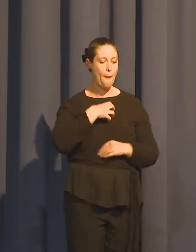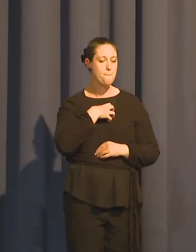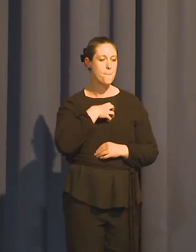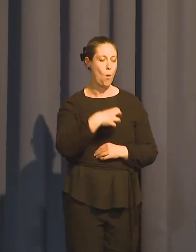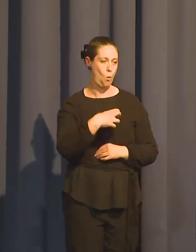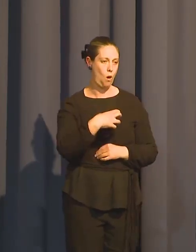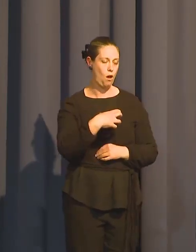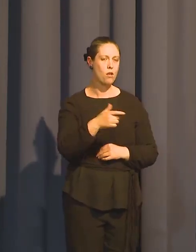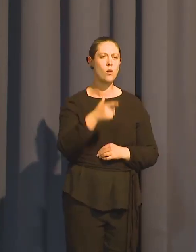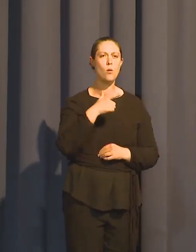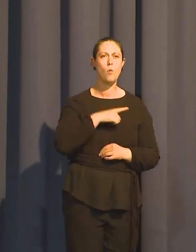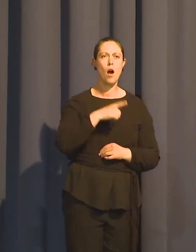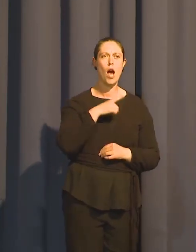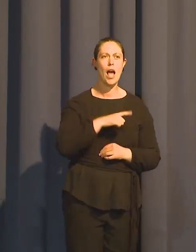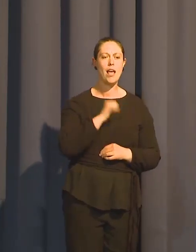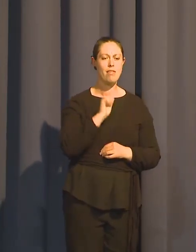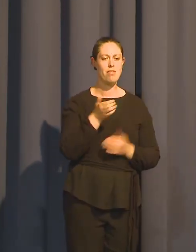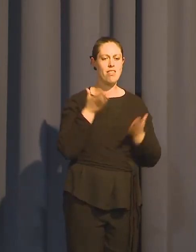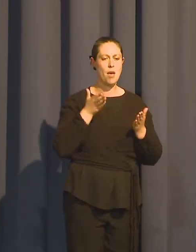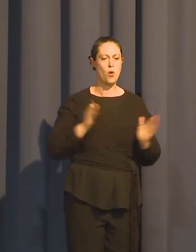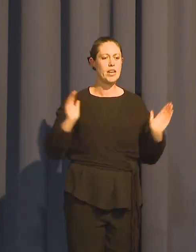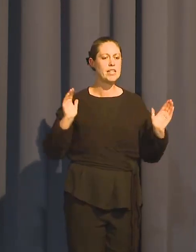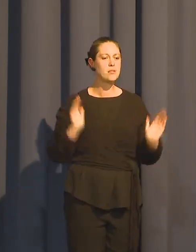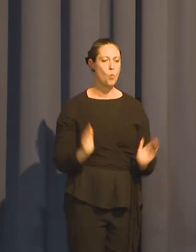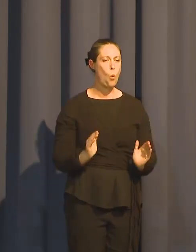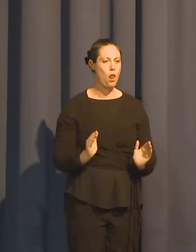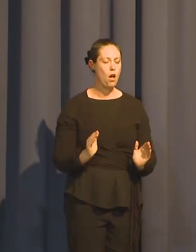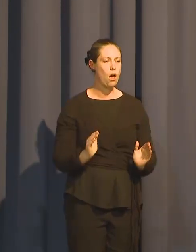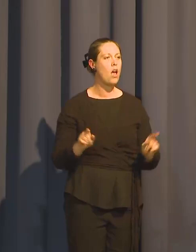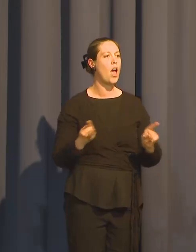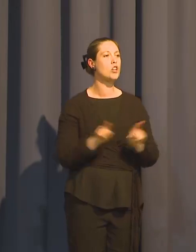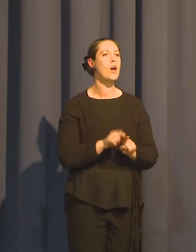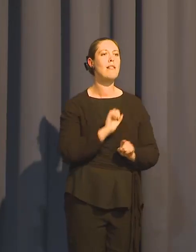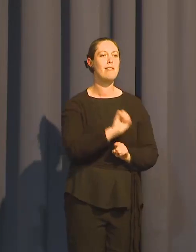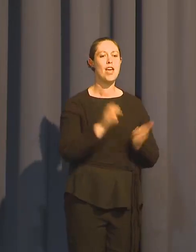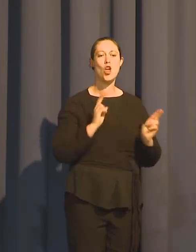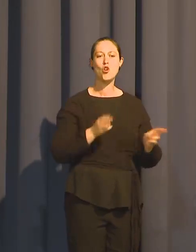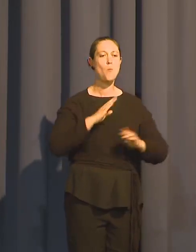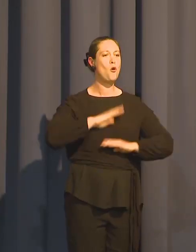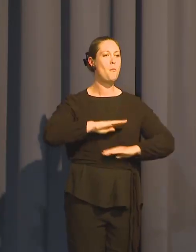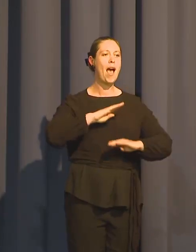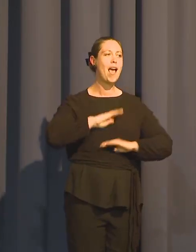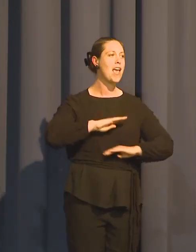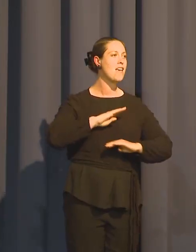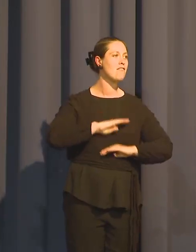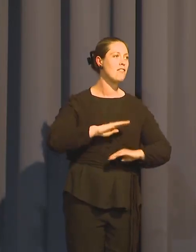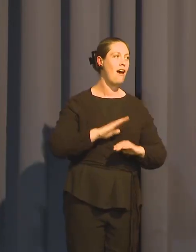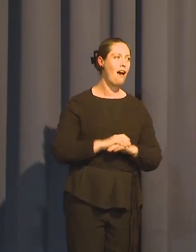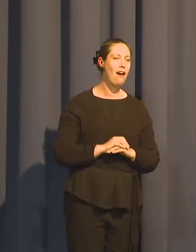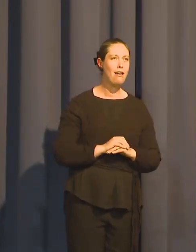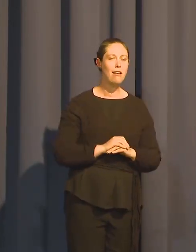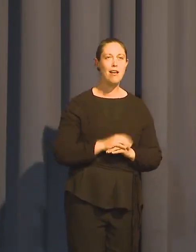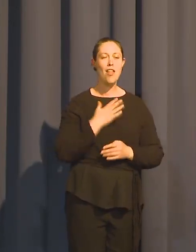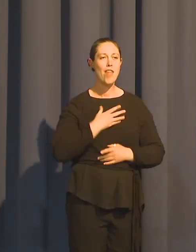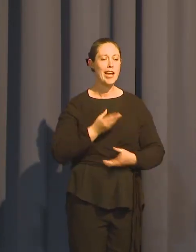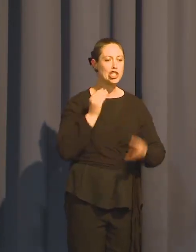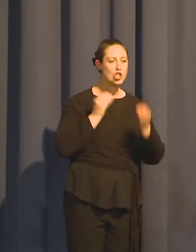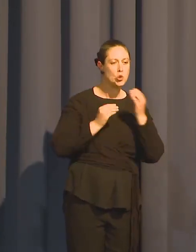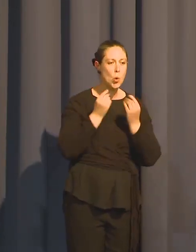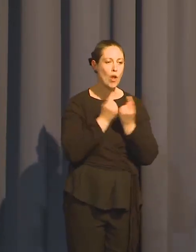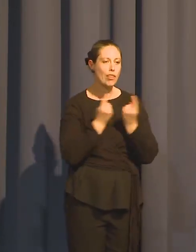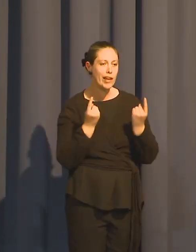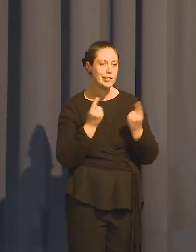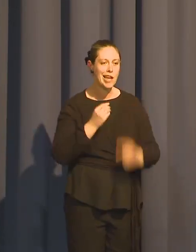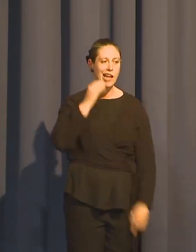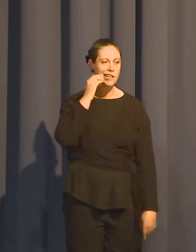through because of their smaller body size, also through their normal behaviours of tending to want to put lots of things in their mouths all the